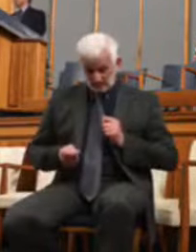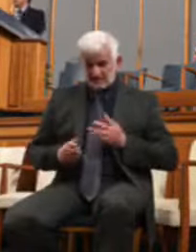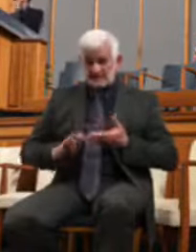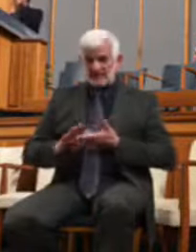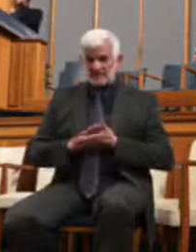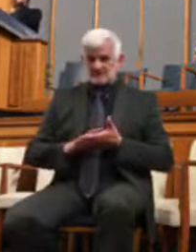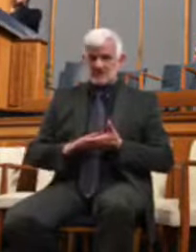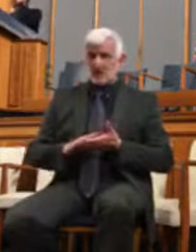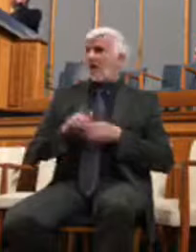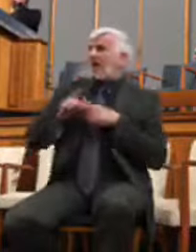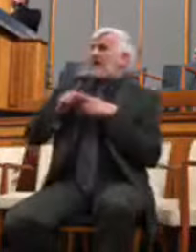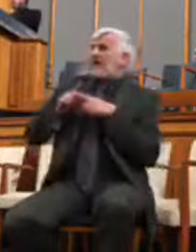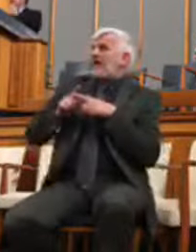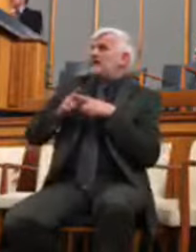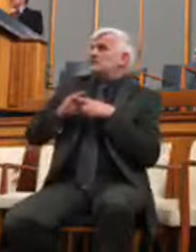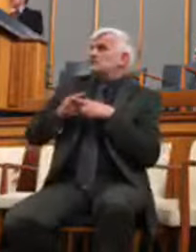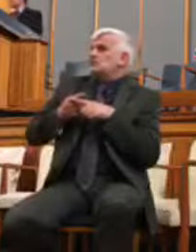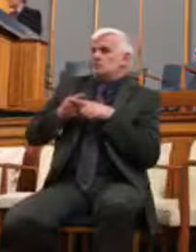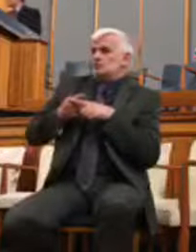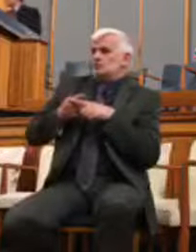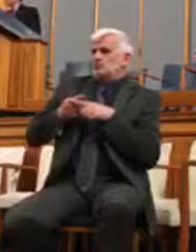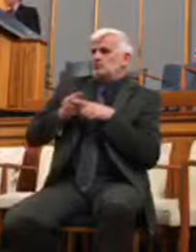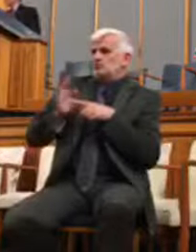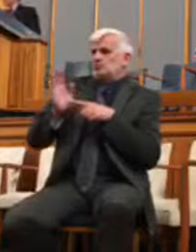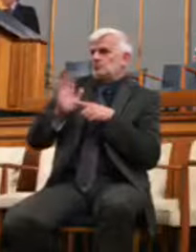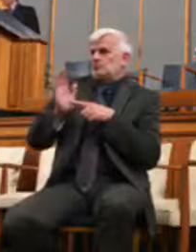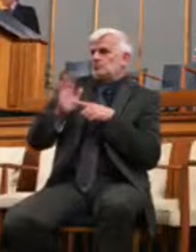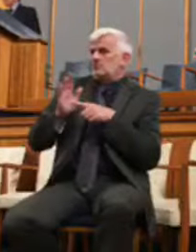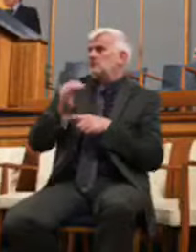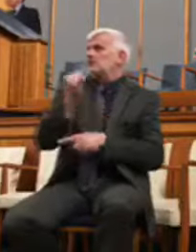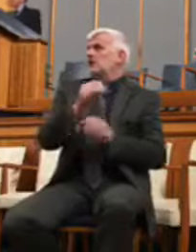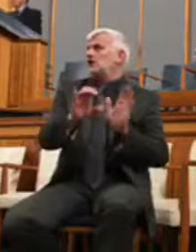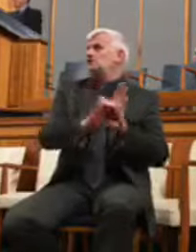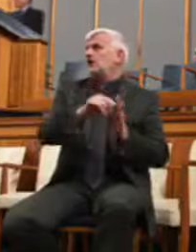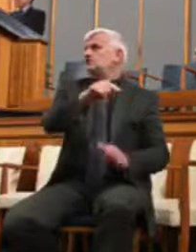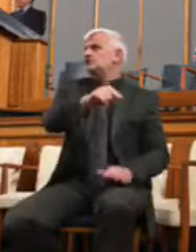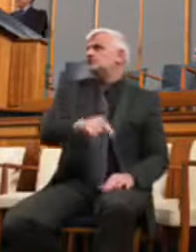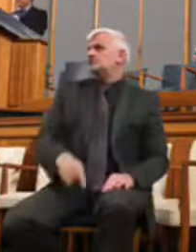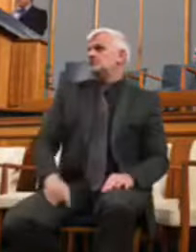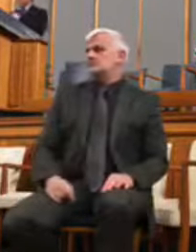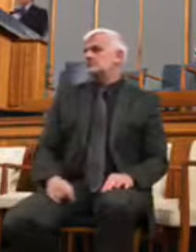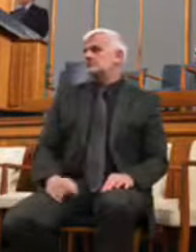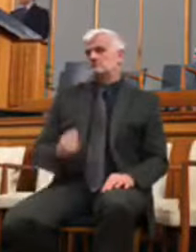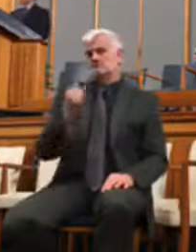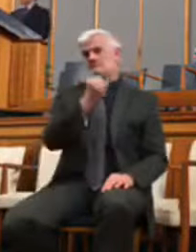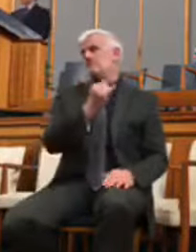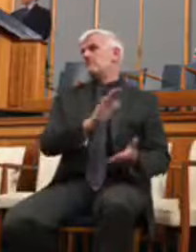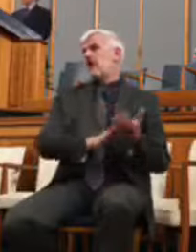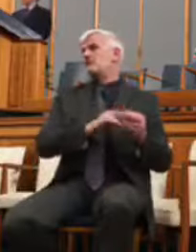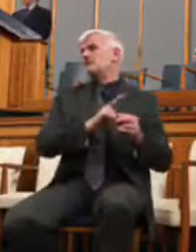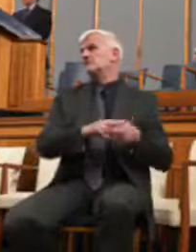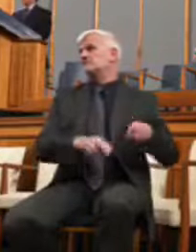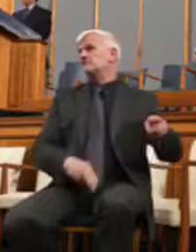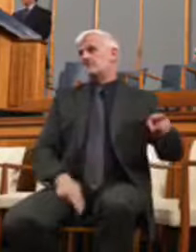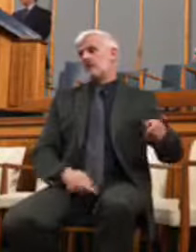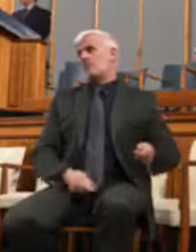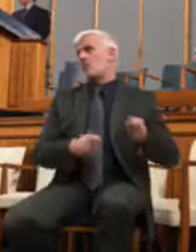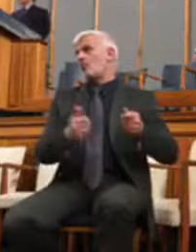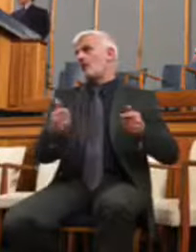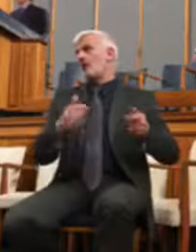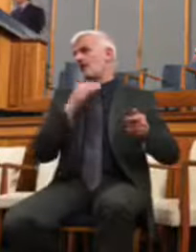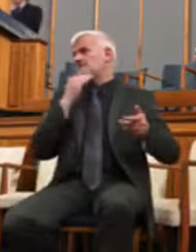don't blame the church. I don't blame my parents. People do that day after day. I blame myself. I do